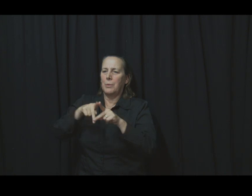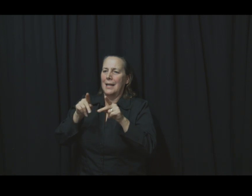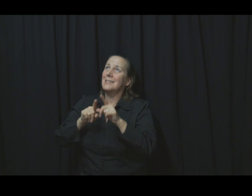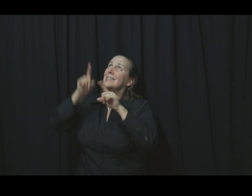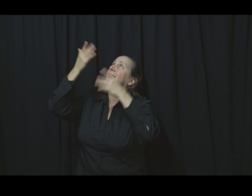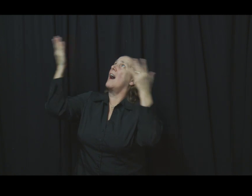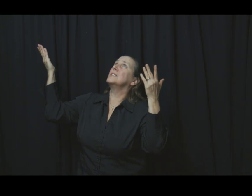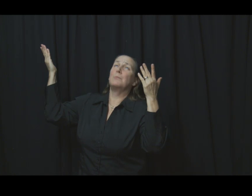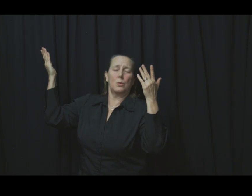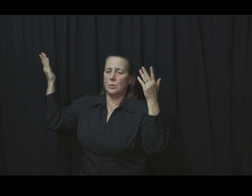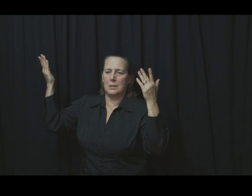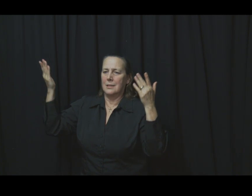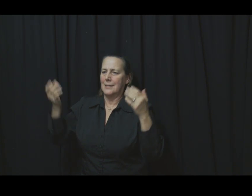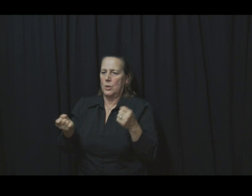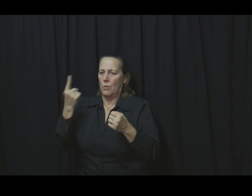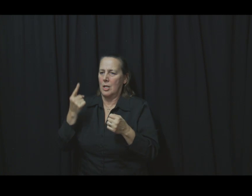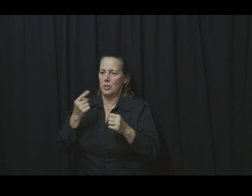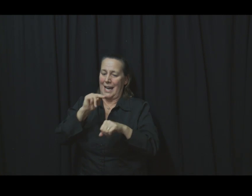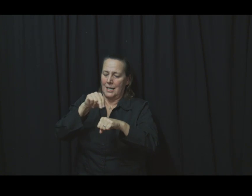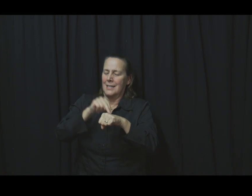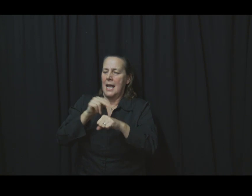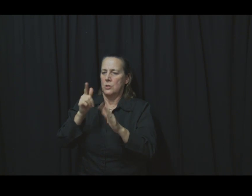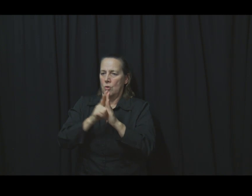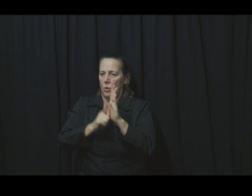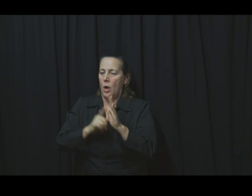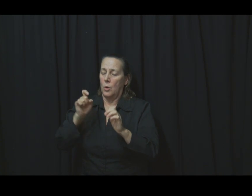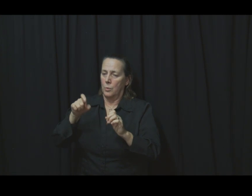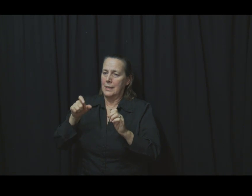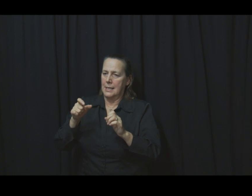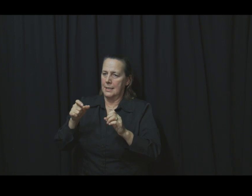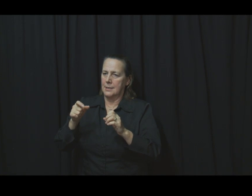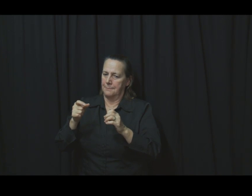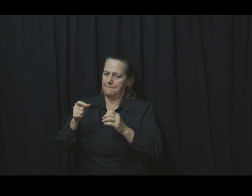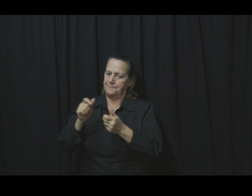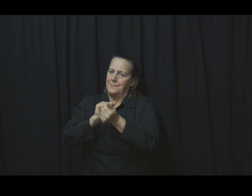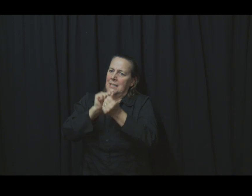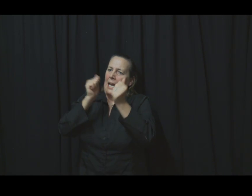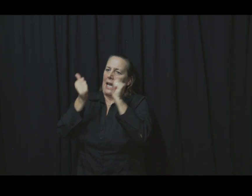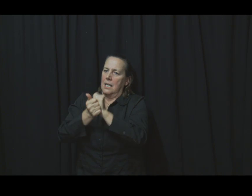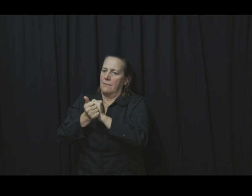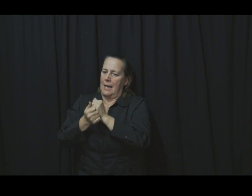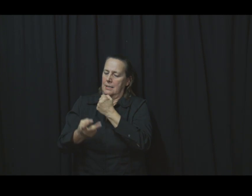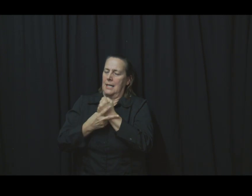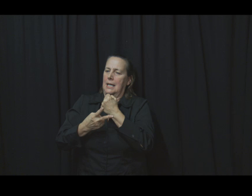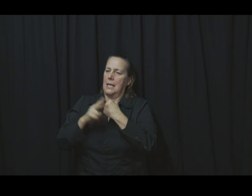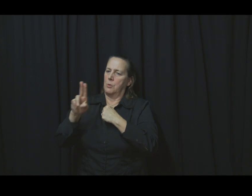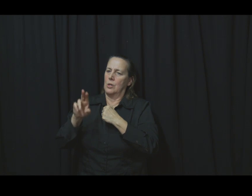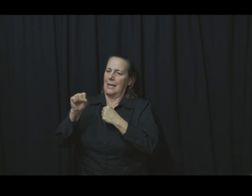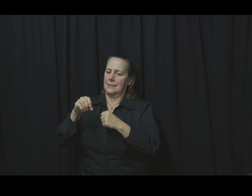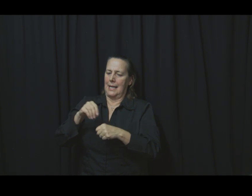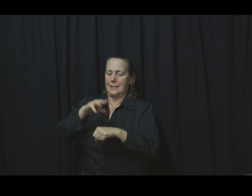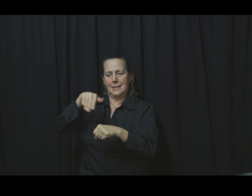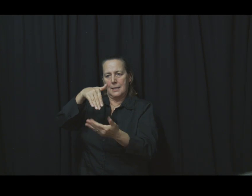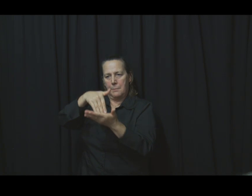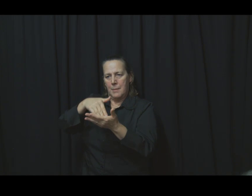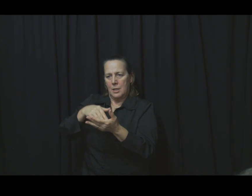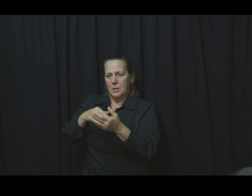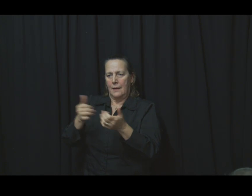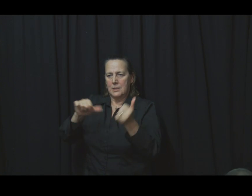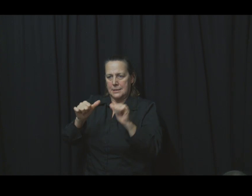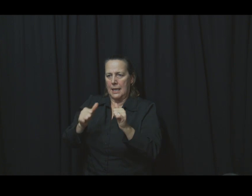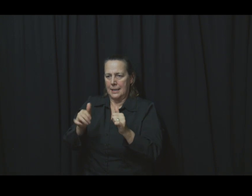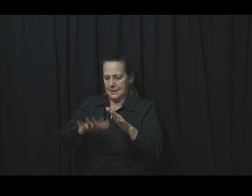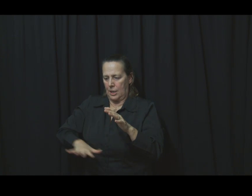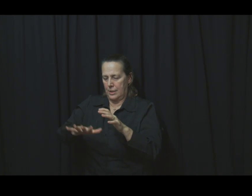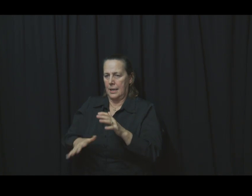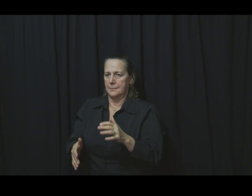who don't understand natural law. We need to innovate to keep the United States where it is in the world. Thank you very much.